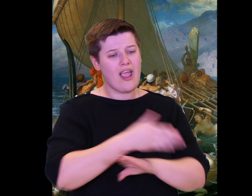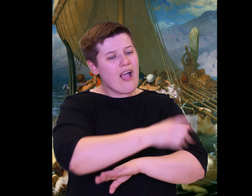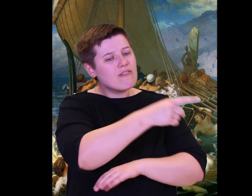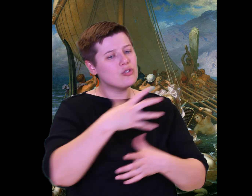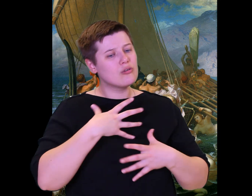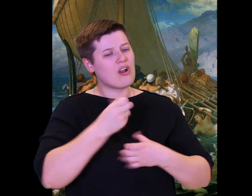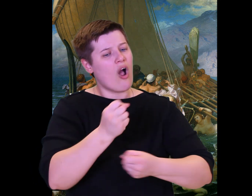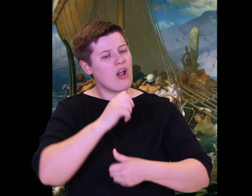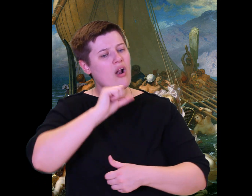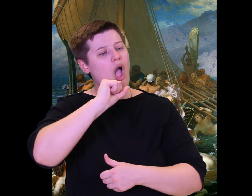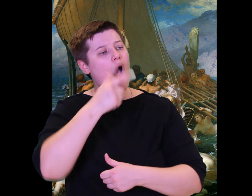men.